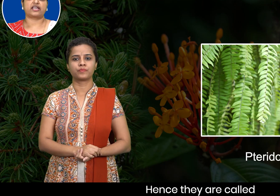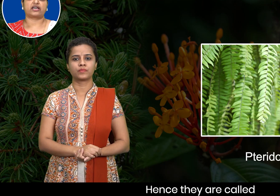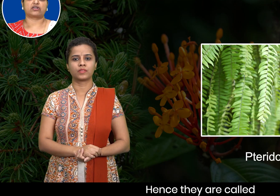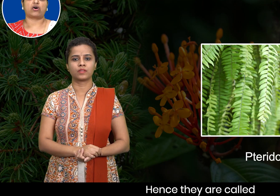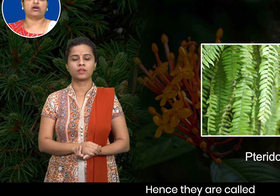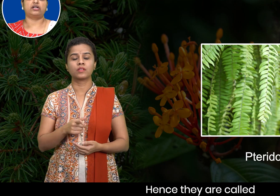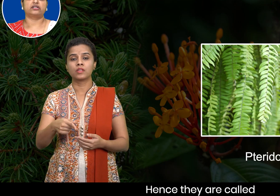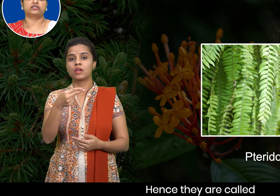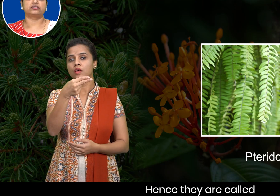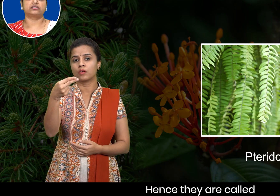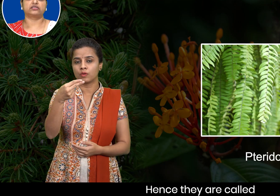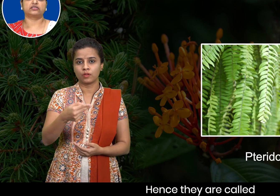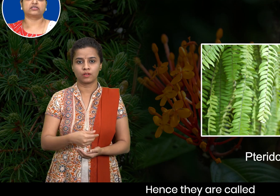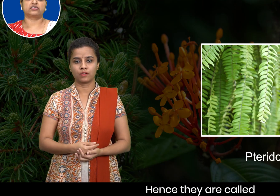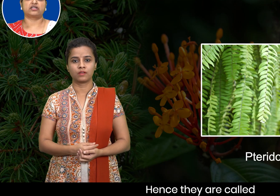Hence they are called